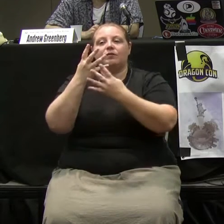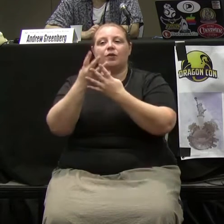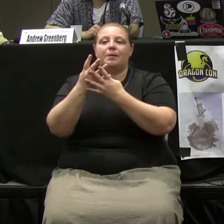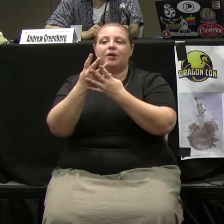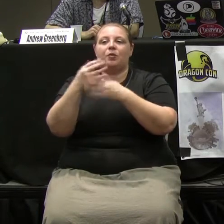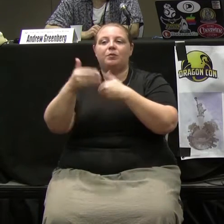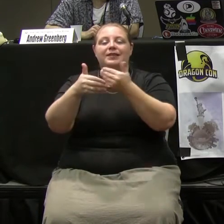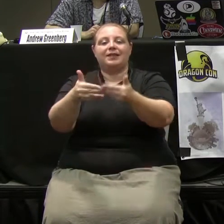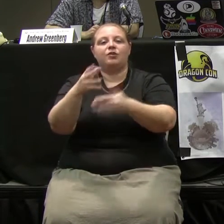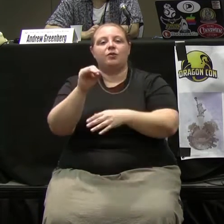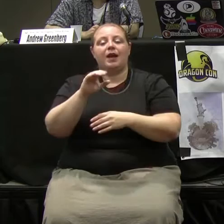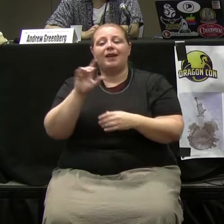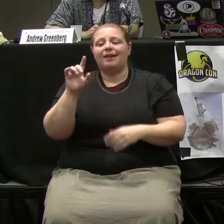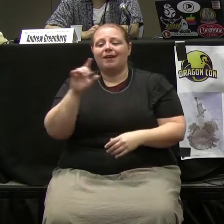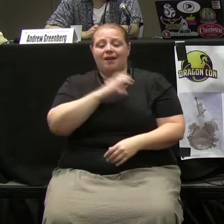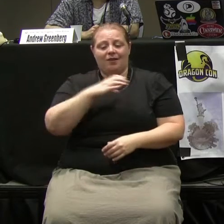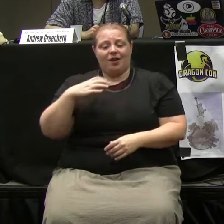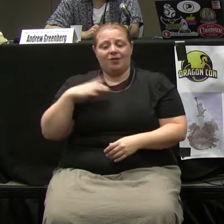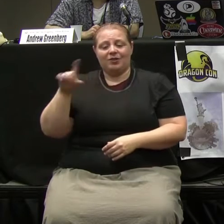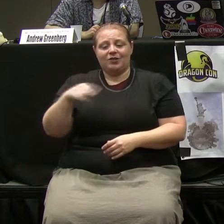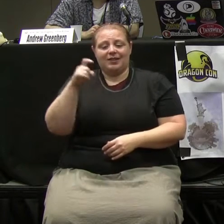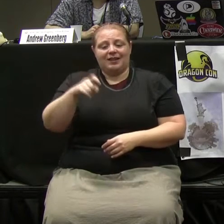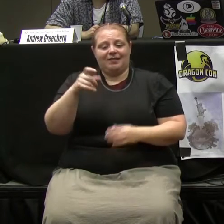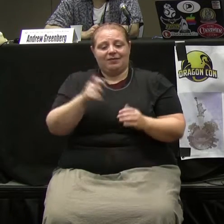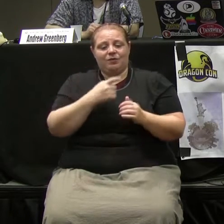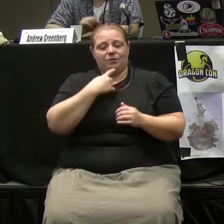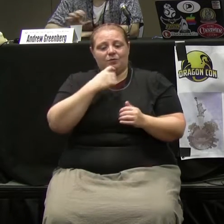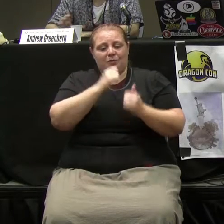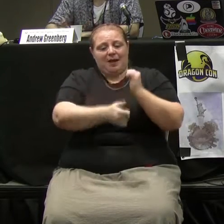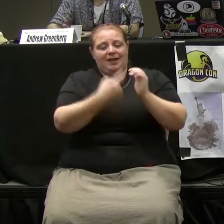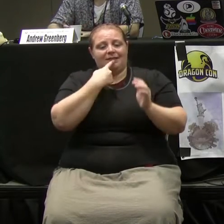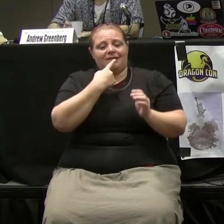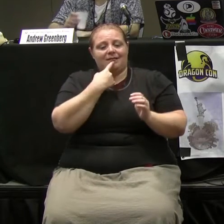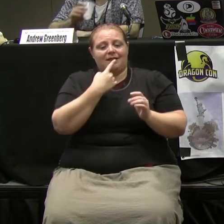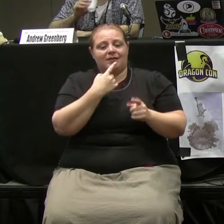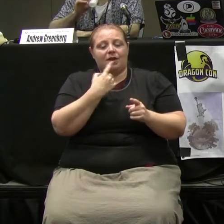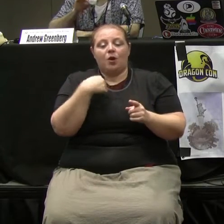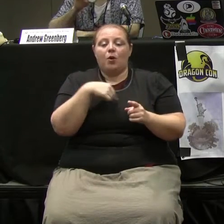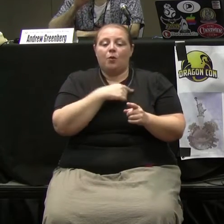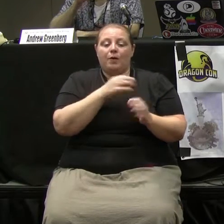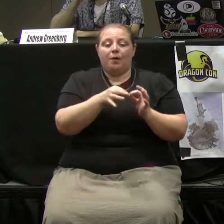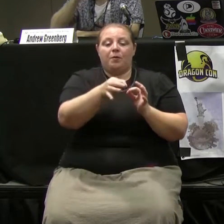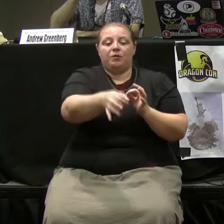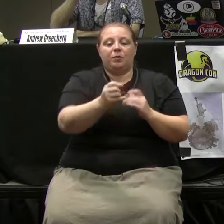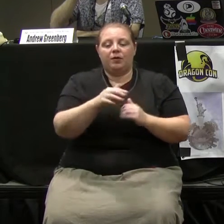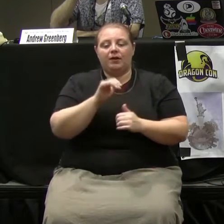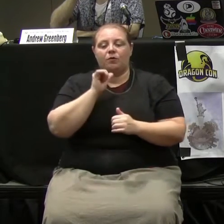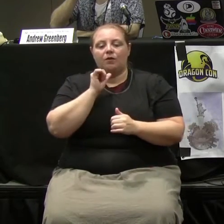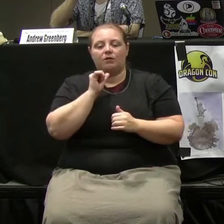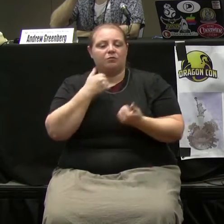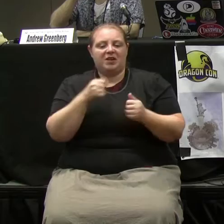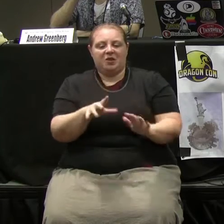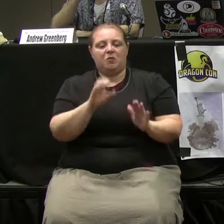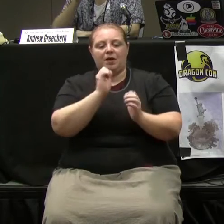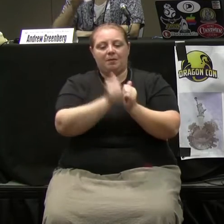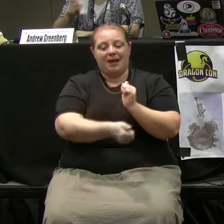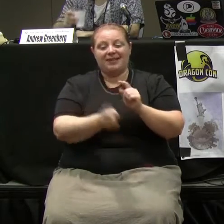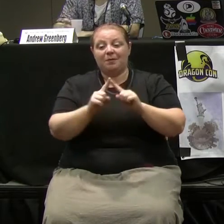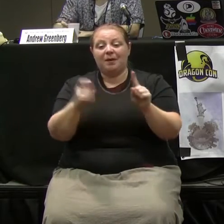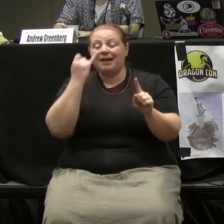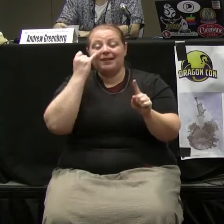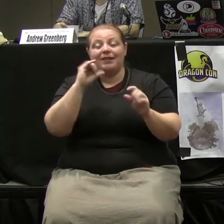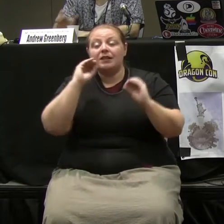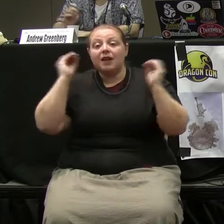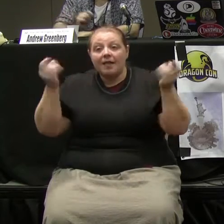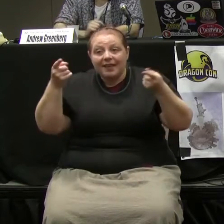And all Congress has to do is pass something that says we're postponing this or we don't want to pass this. But if they do nothing, it's going to go into